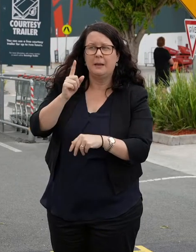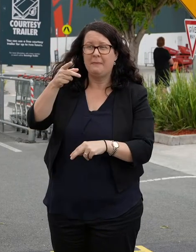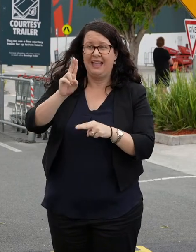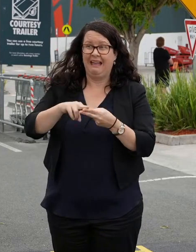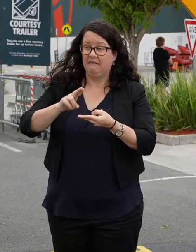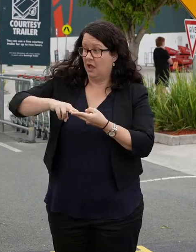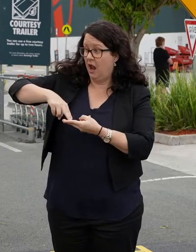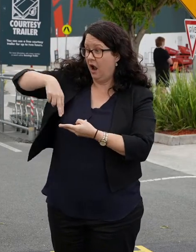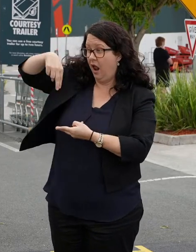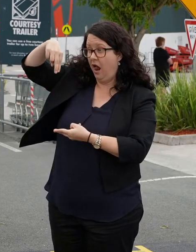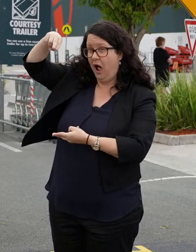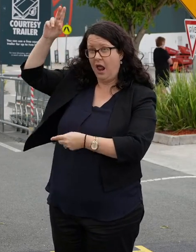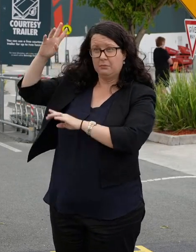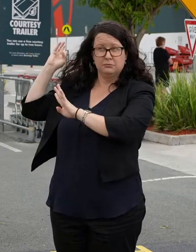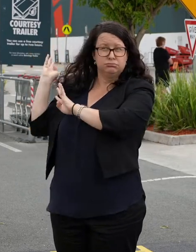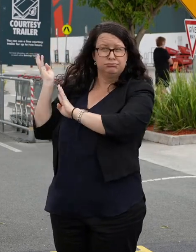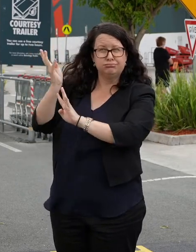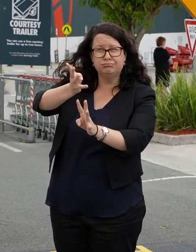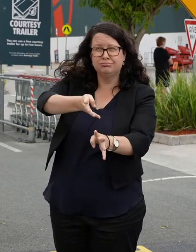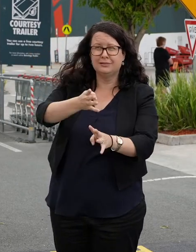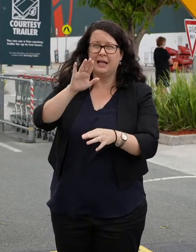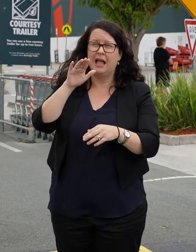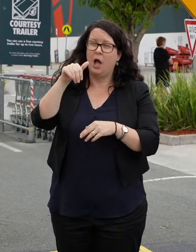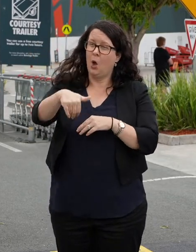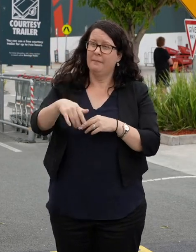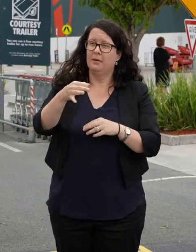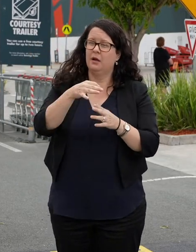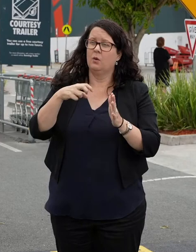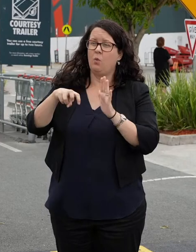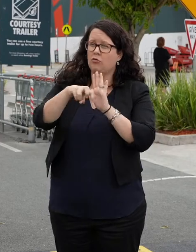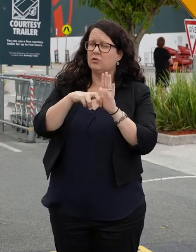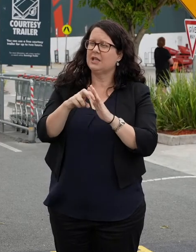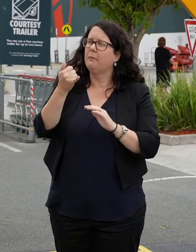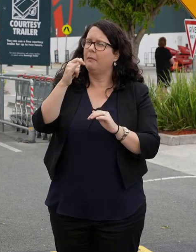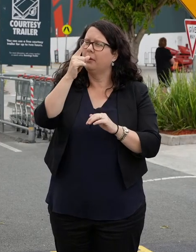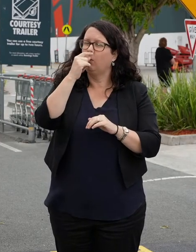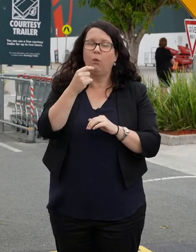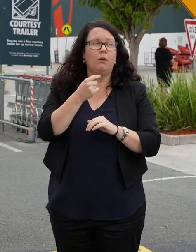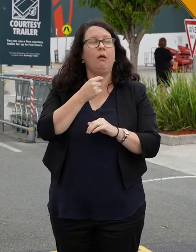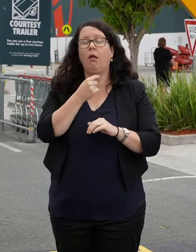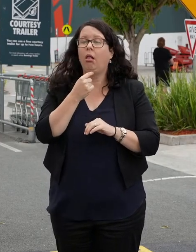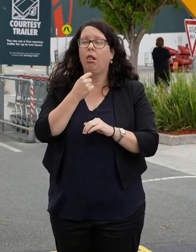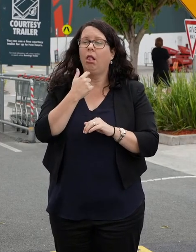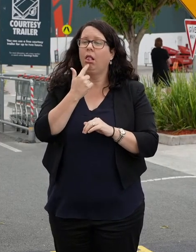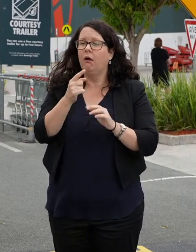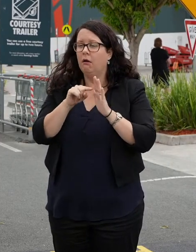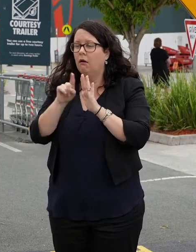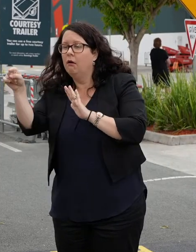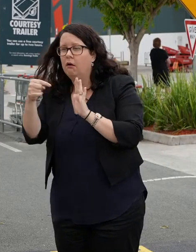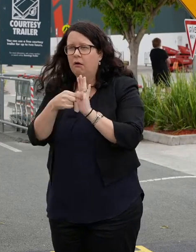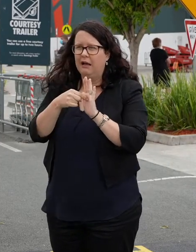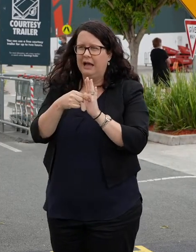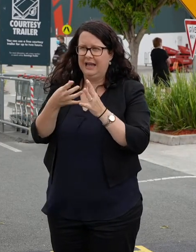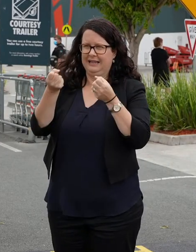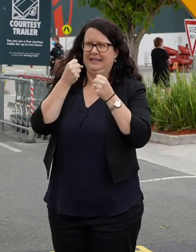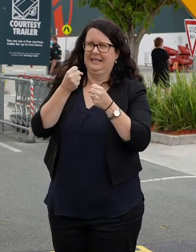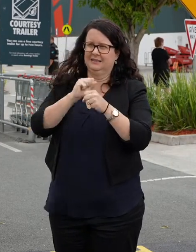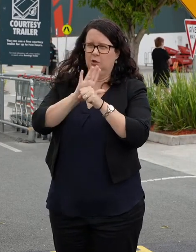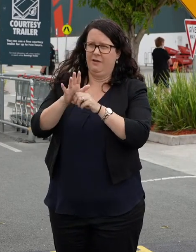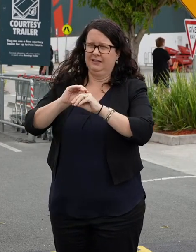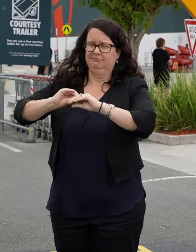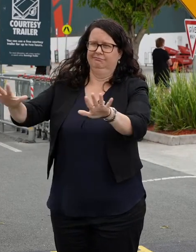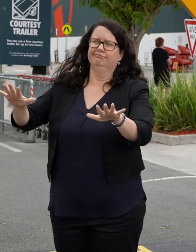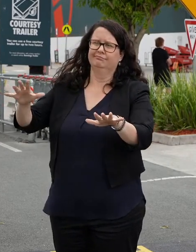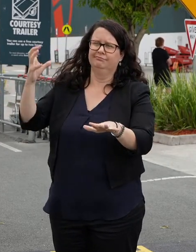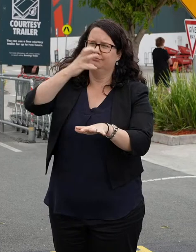who are quarantining at home, there is a risk of breaches and there will be a risk of transmission in the community, and a lot